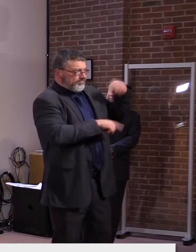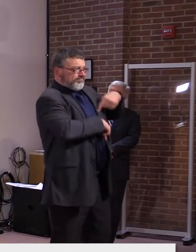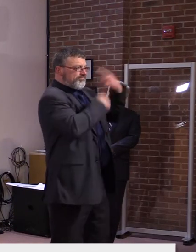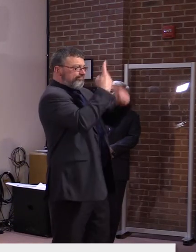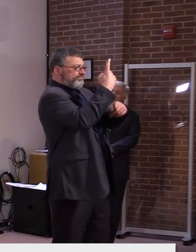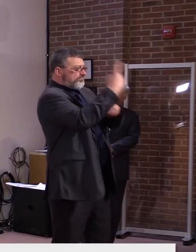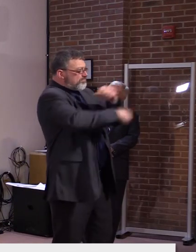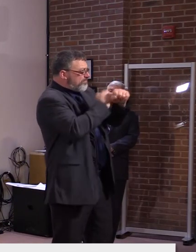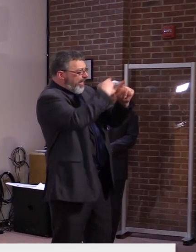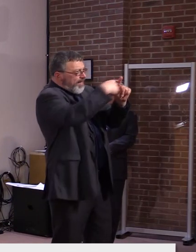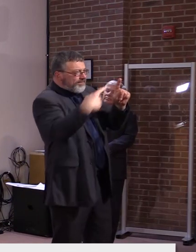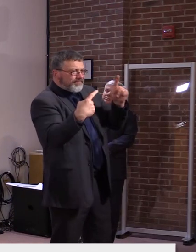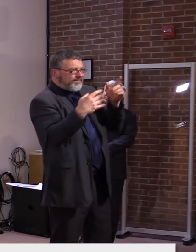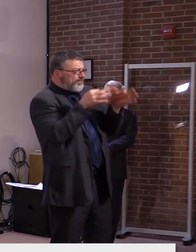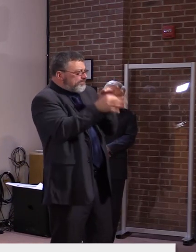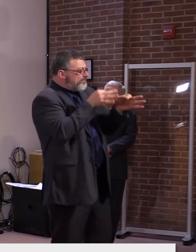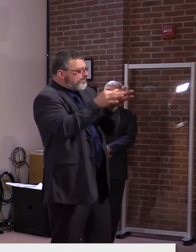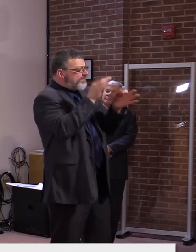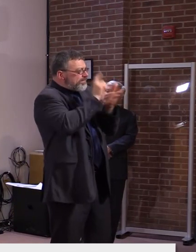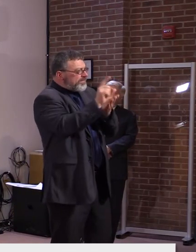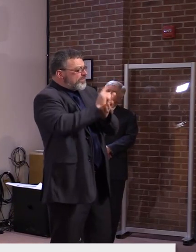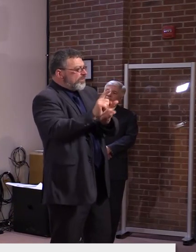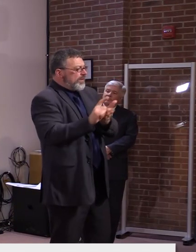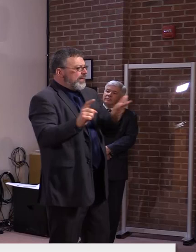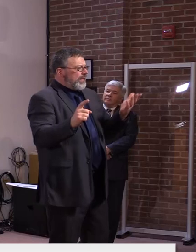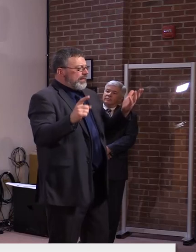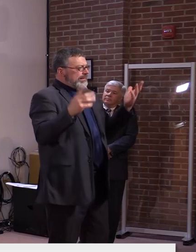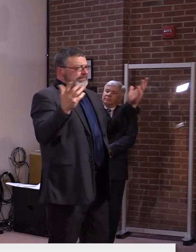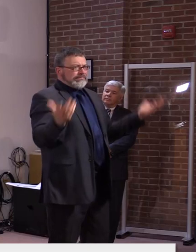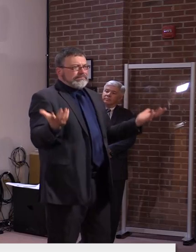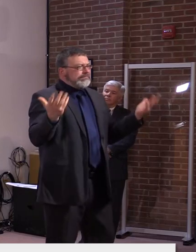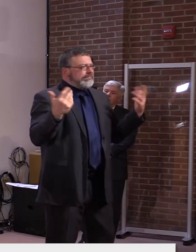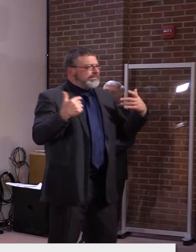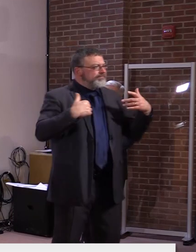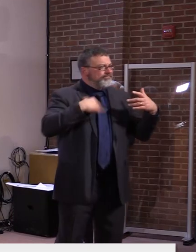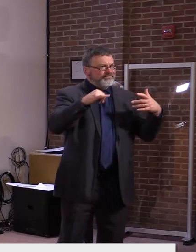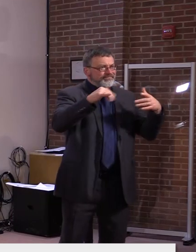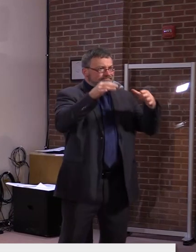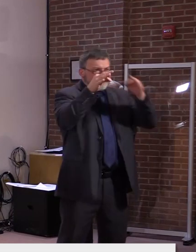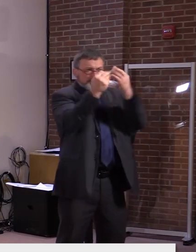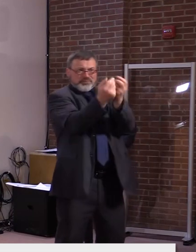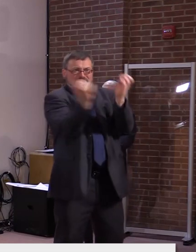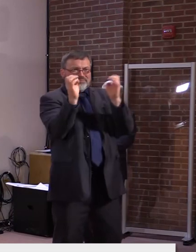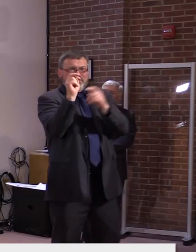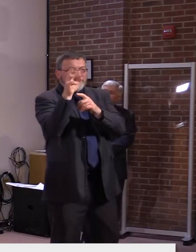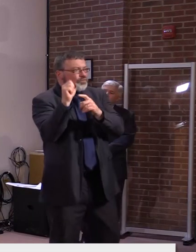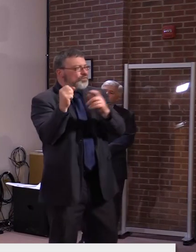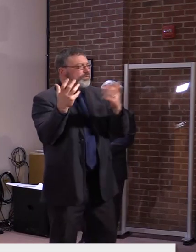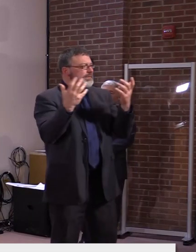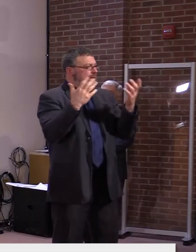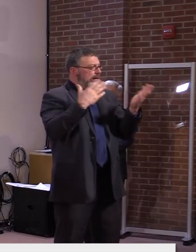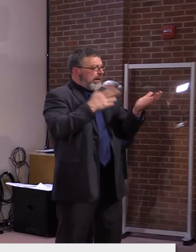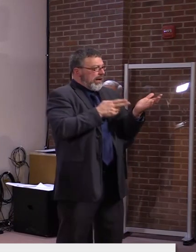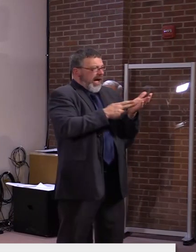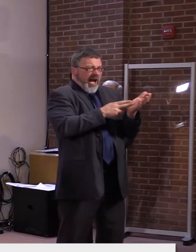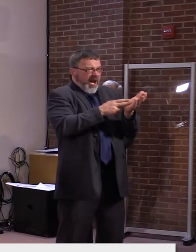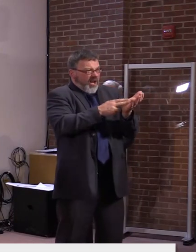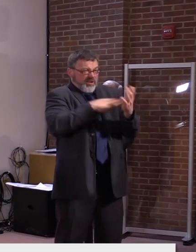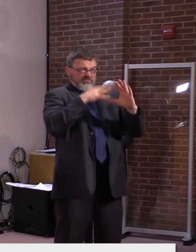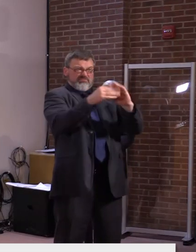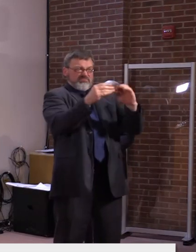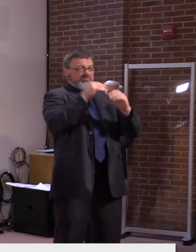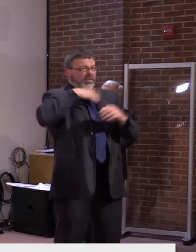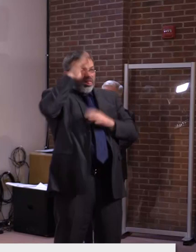half. We've told you, we've given you good news, we've given you bad news. We've always been honest with you about what we're